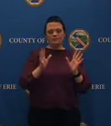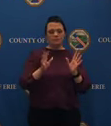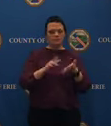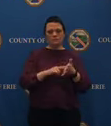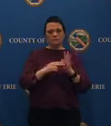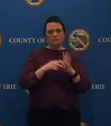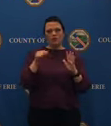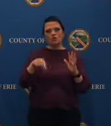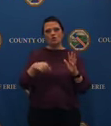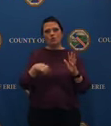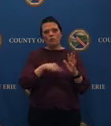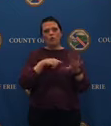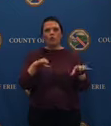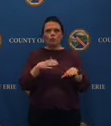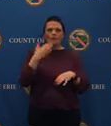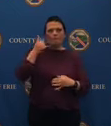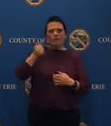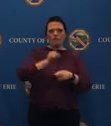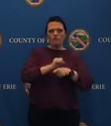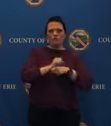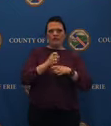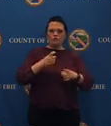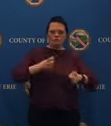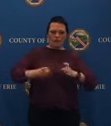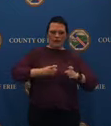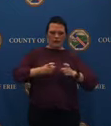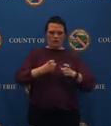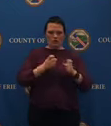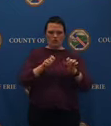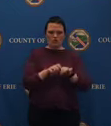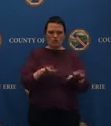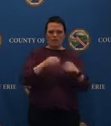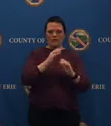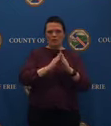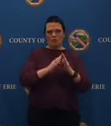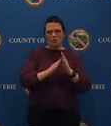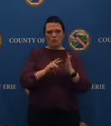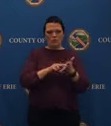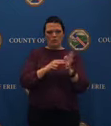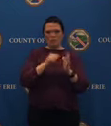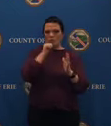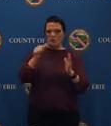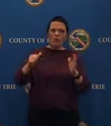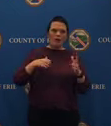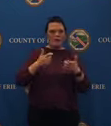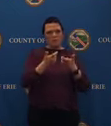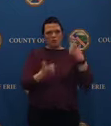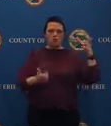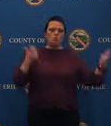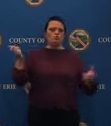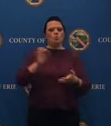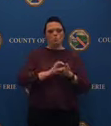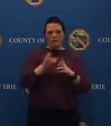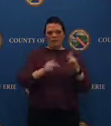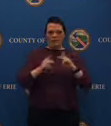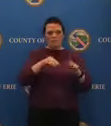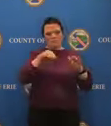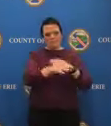job of, I think, managing the spread in our community such that we're not getting a mass amount of people going to the hospital.